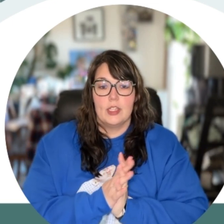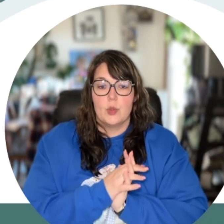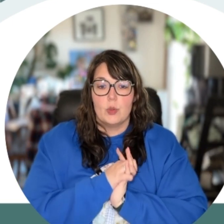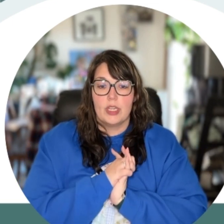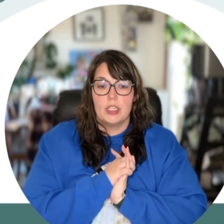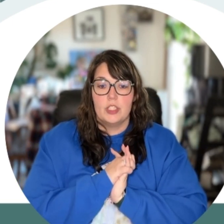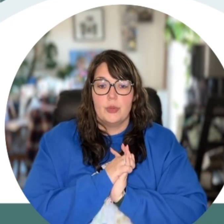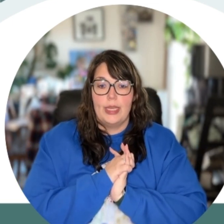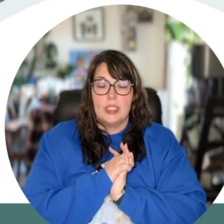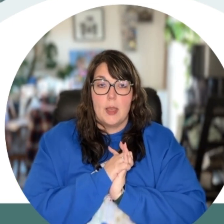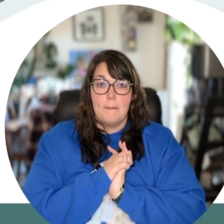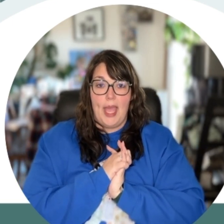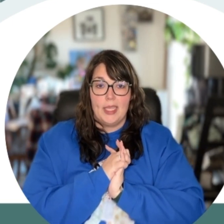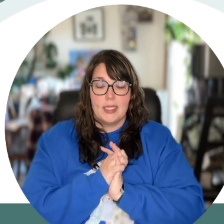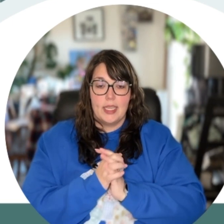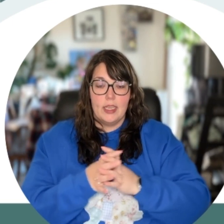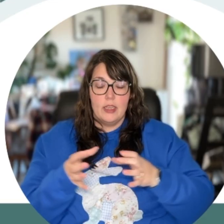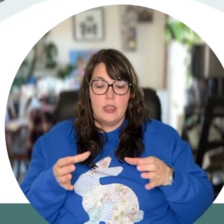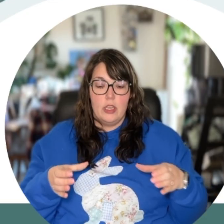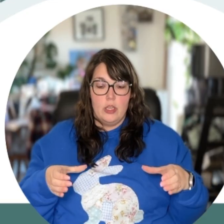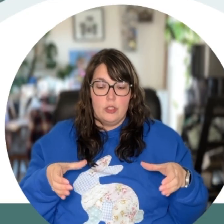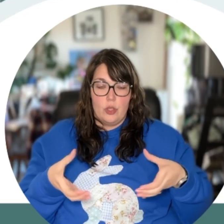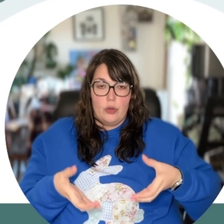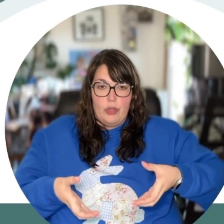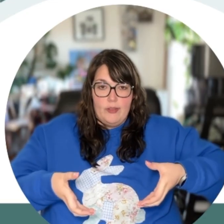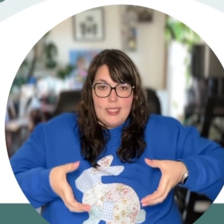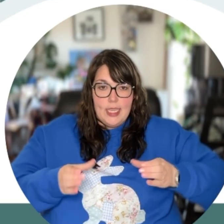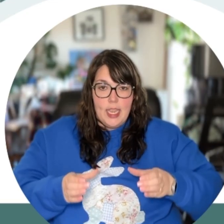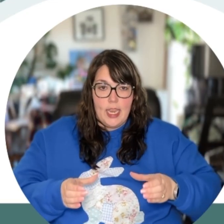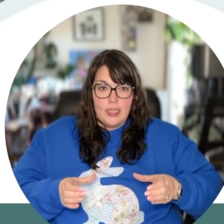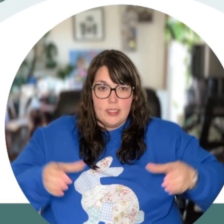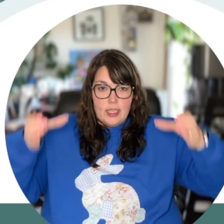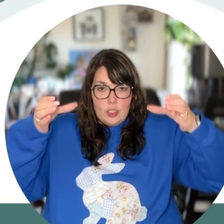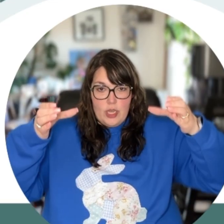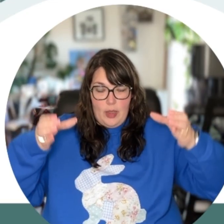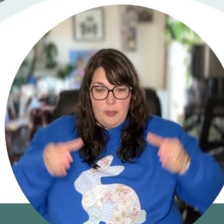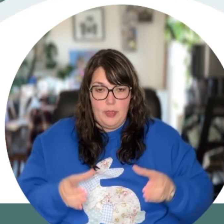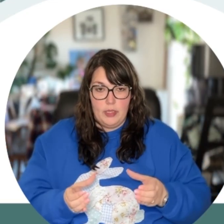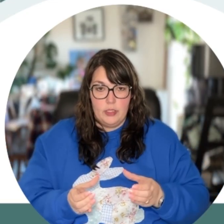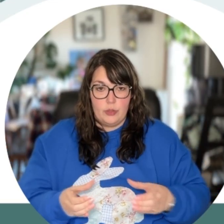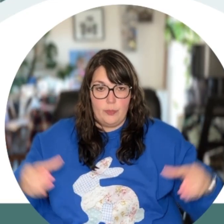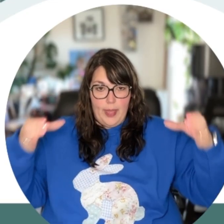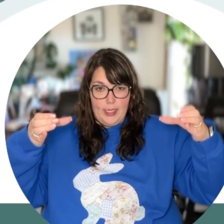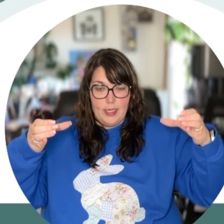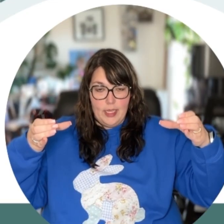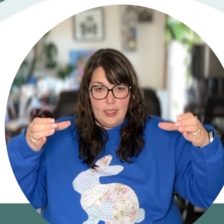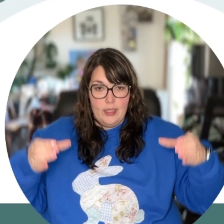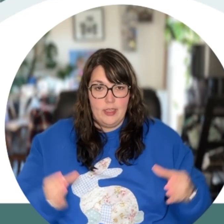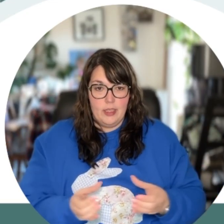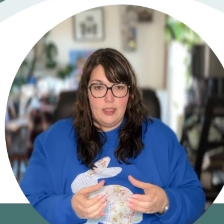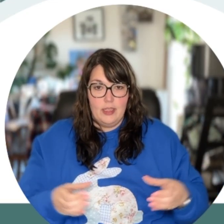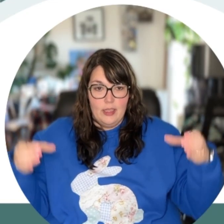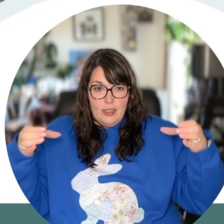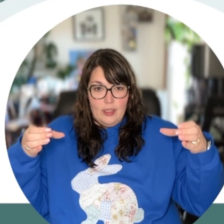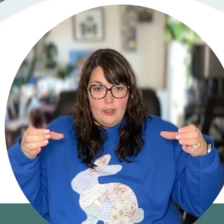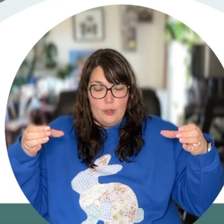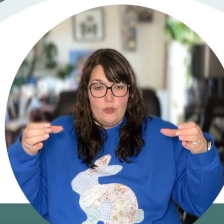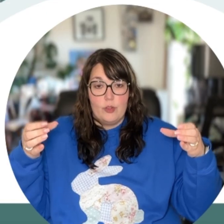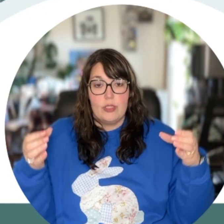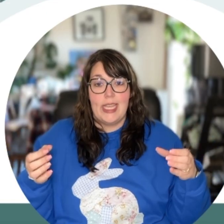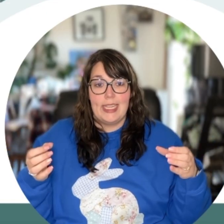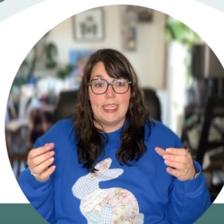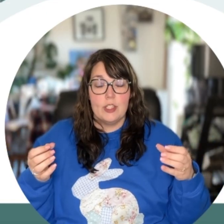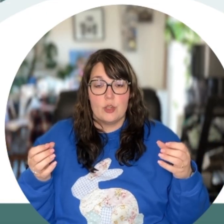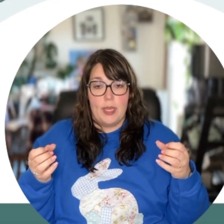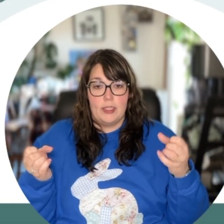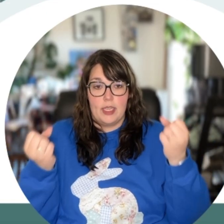right, the next one we're gonna do is basket. So you'll have C hands and just up. So basket. So if you